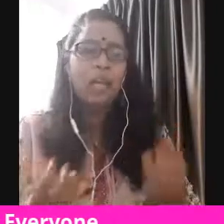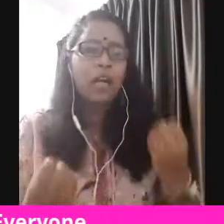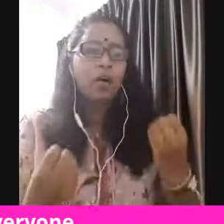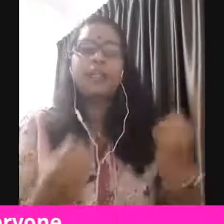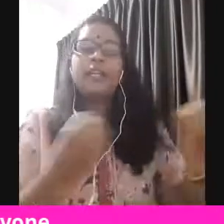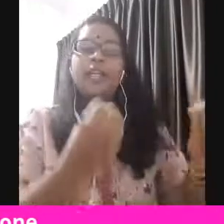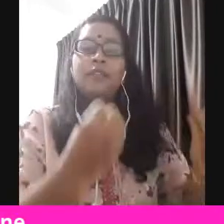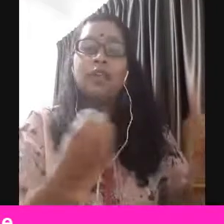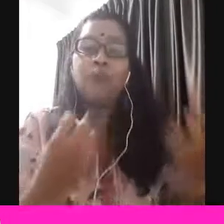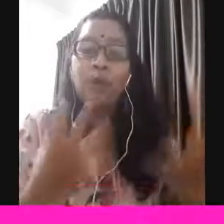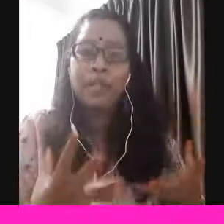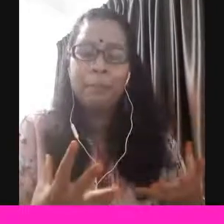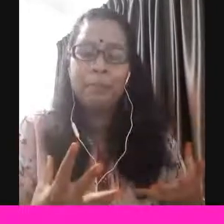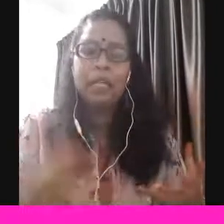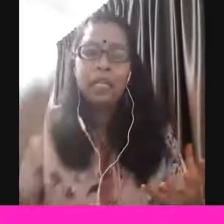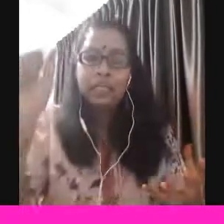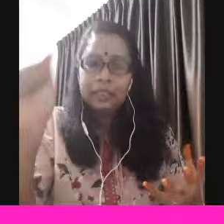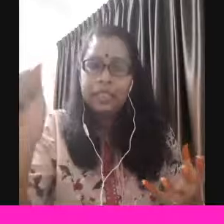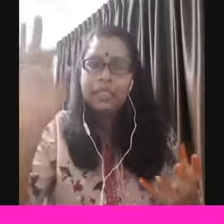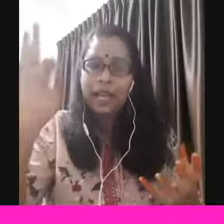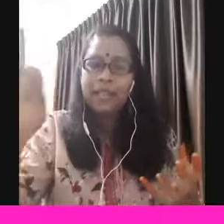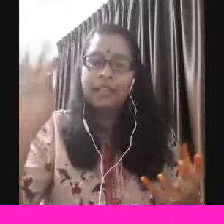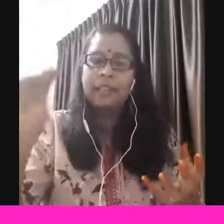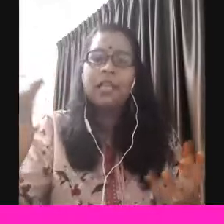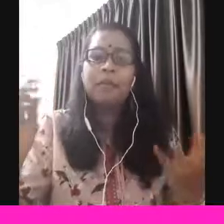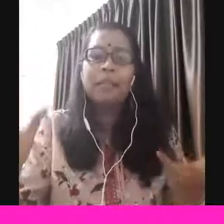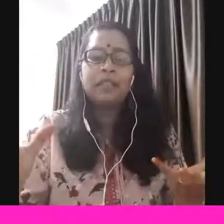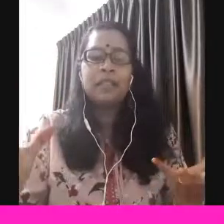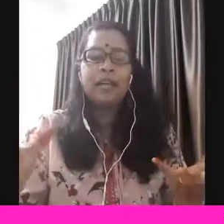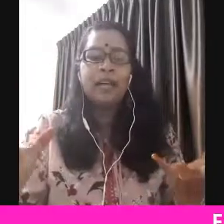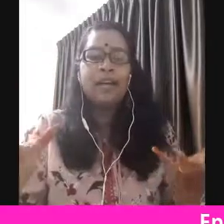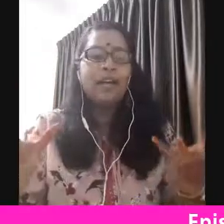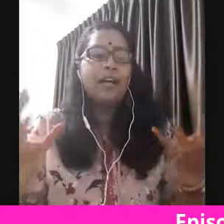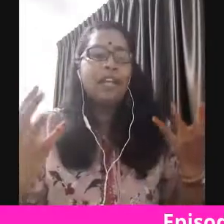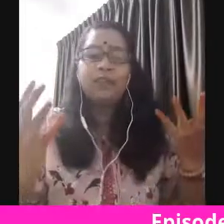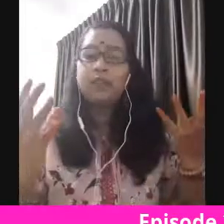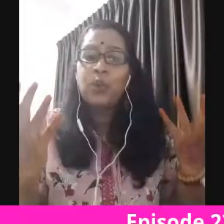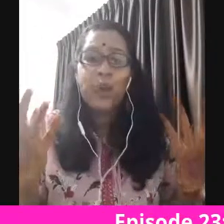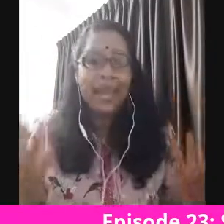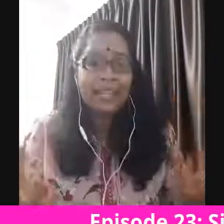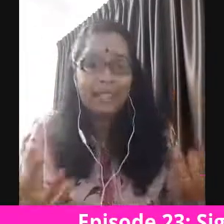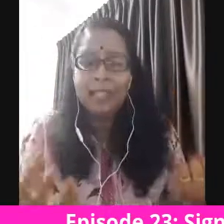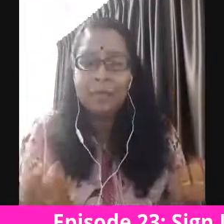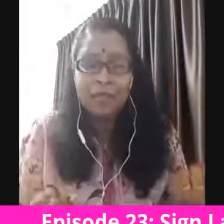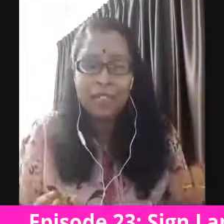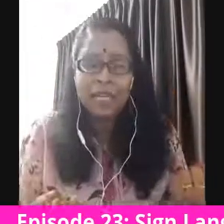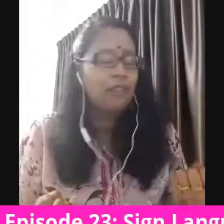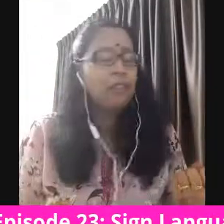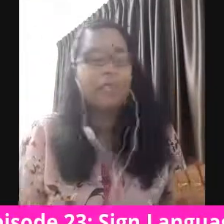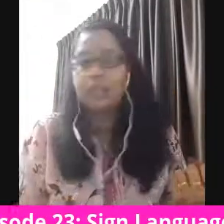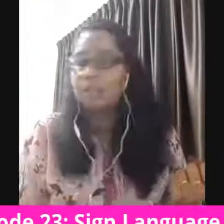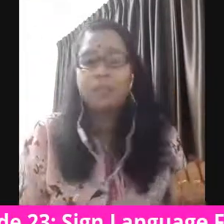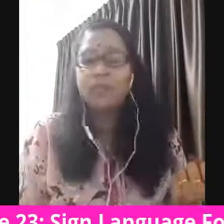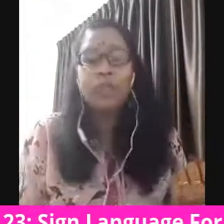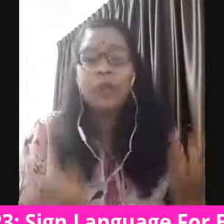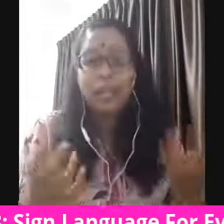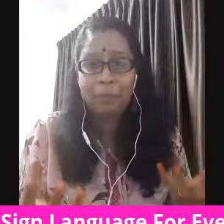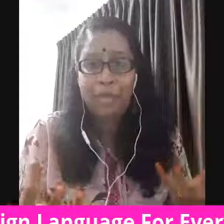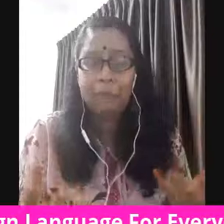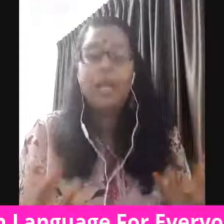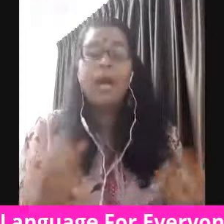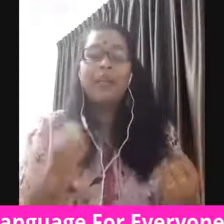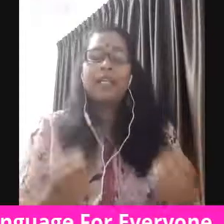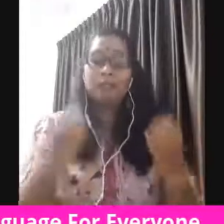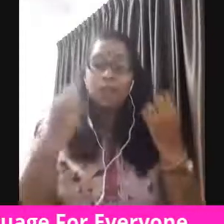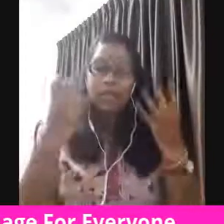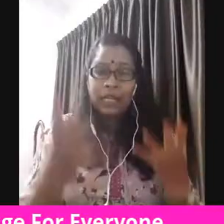help. Okay, they give their phone number, their sign. But if we don't know anything about science, we couldn't help